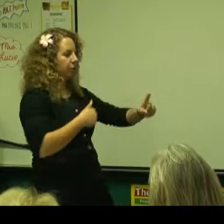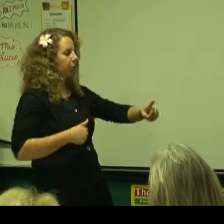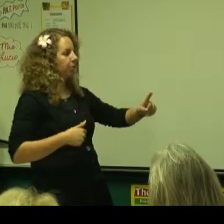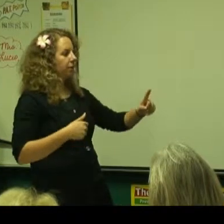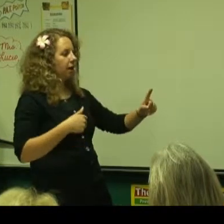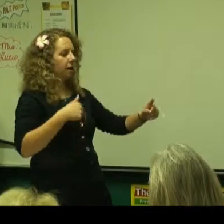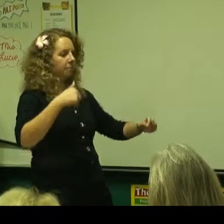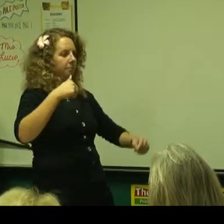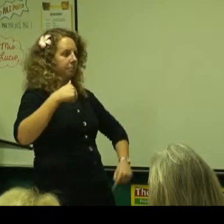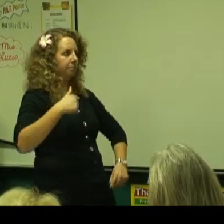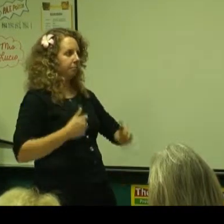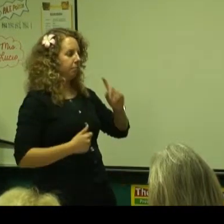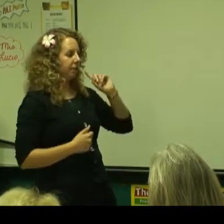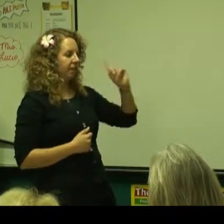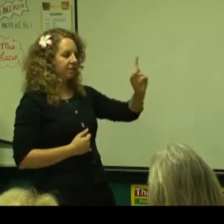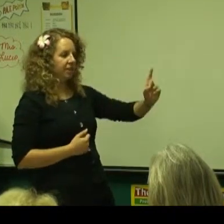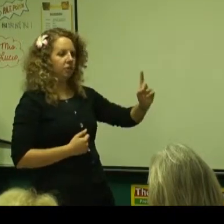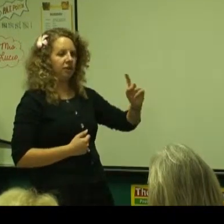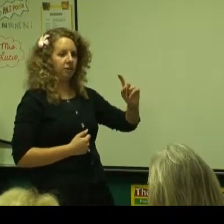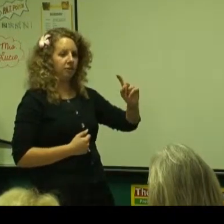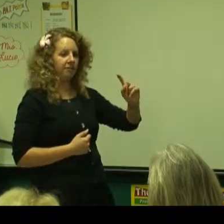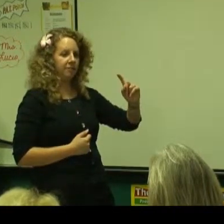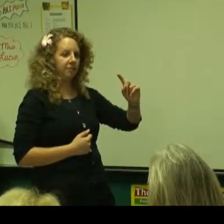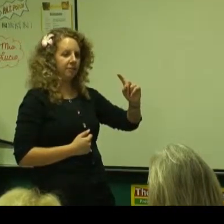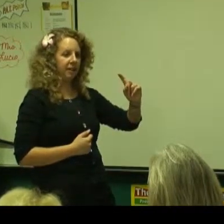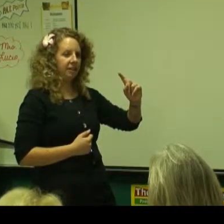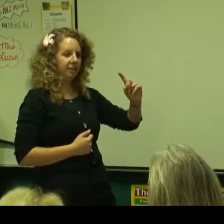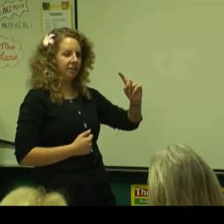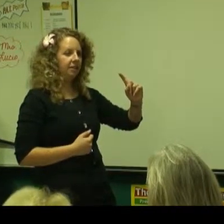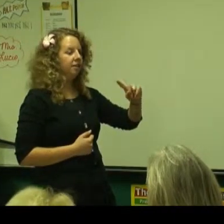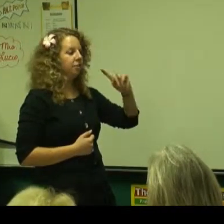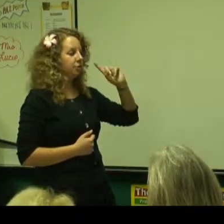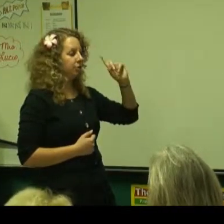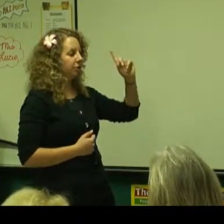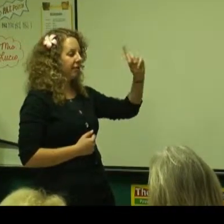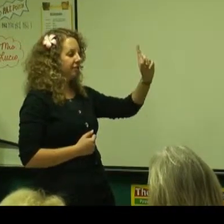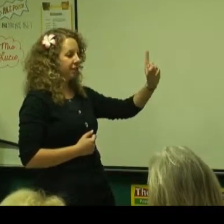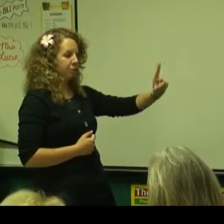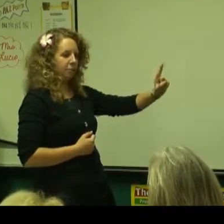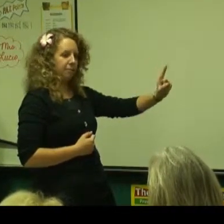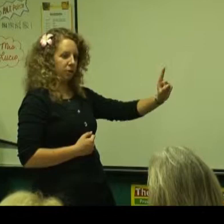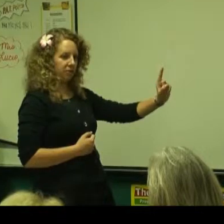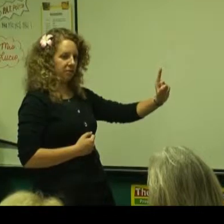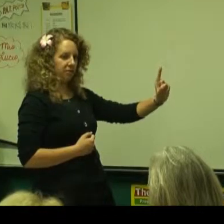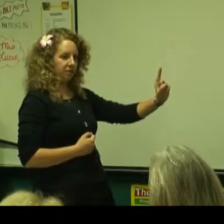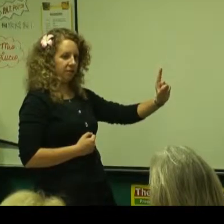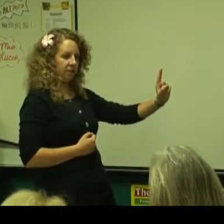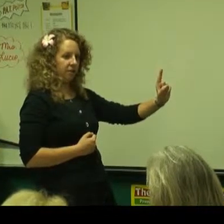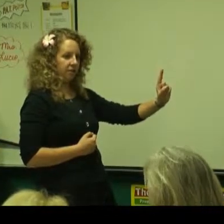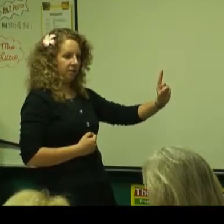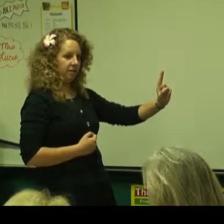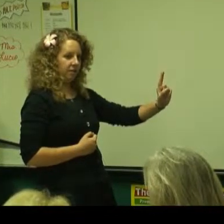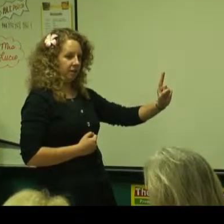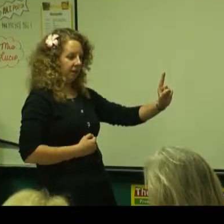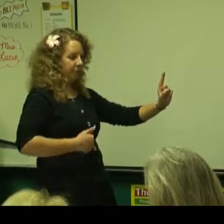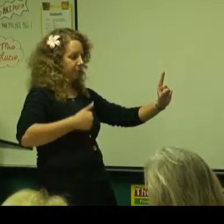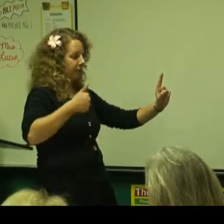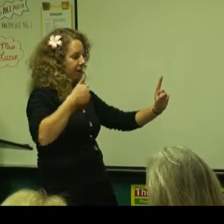So my left hand. Okay, are you left-handed or right-handed? Right-handed. So your left hand will be the person, and then your right